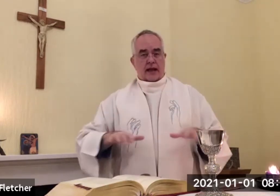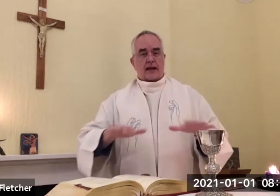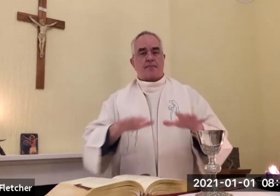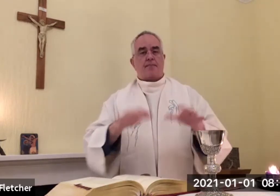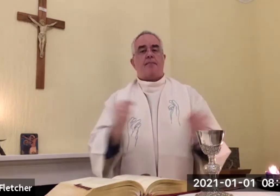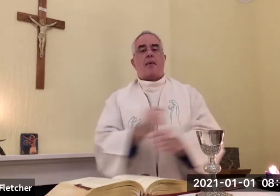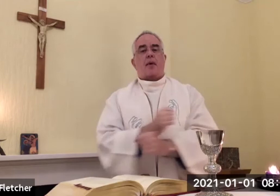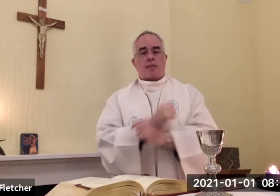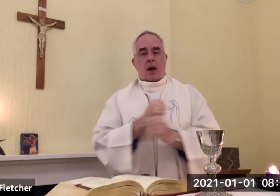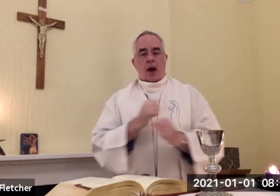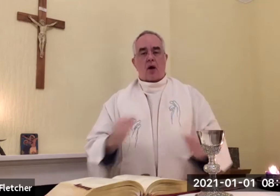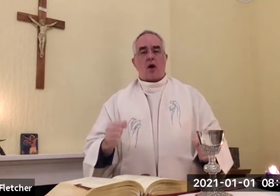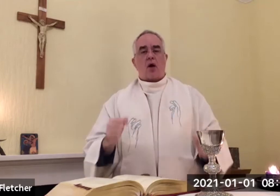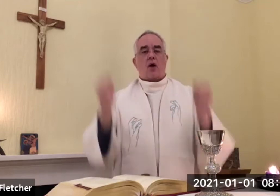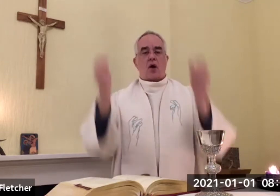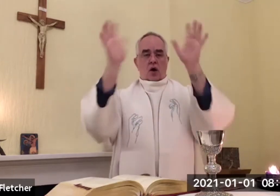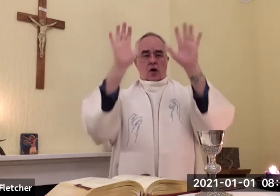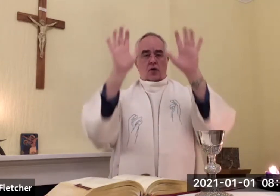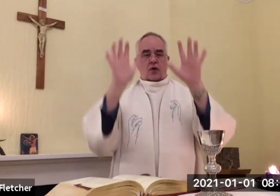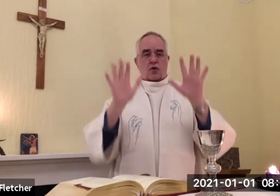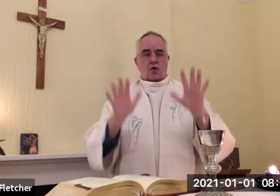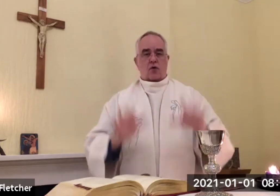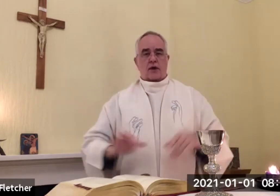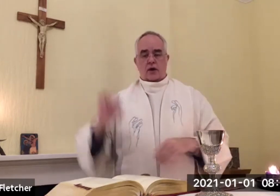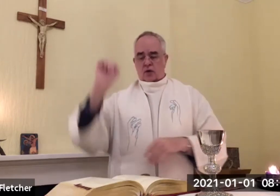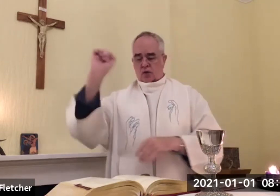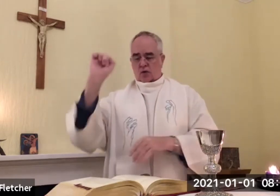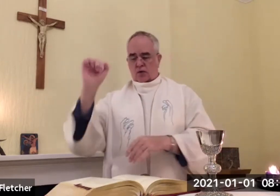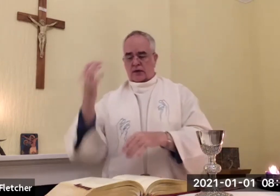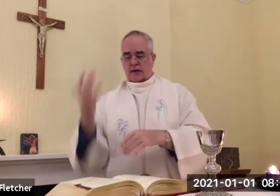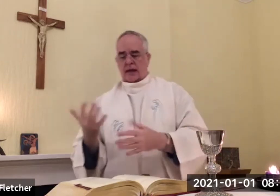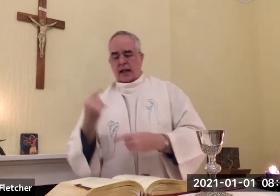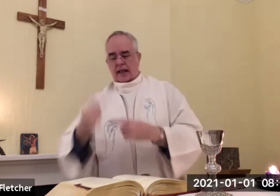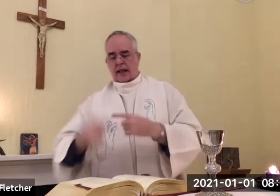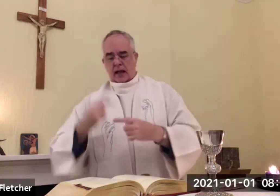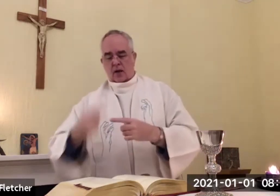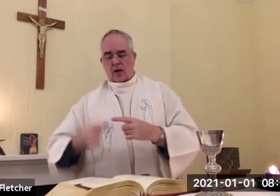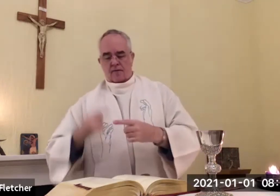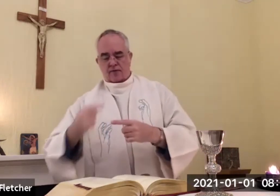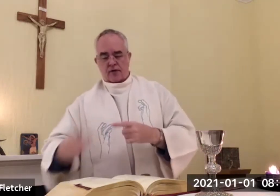kingdom, the power, and the glory are yours, now and forever.